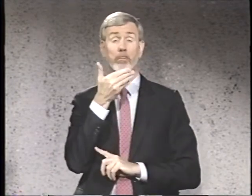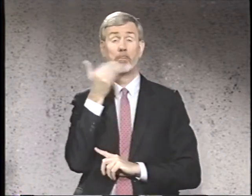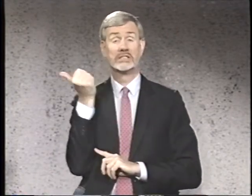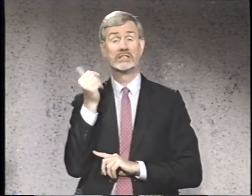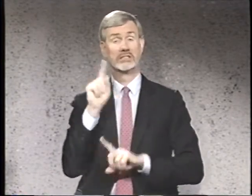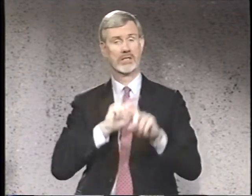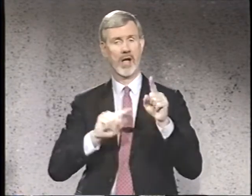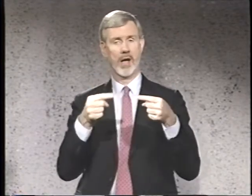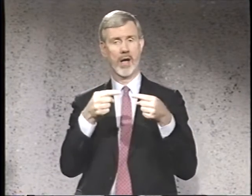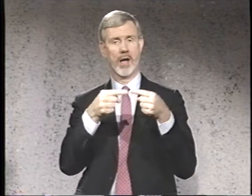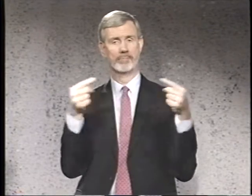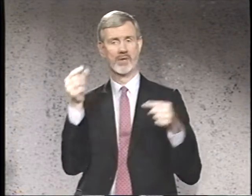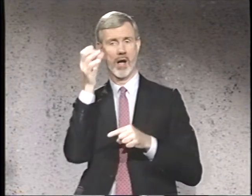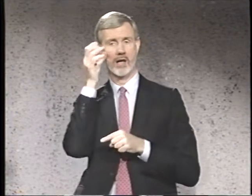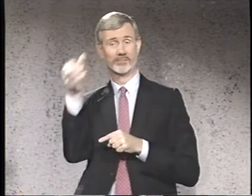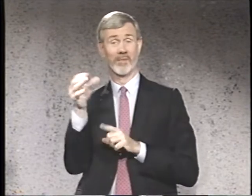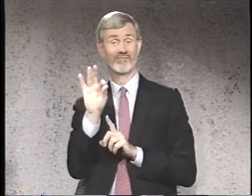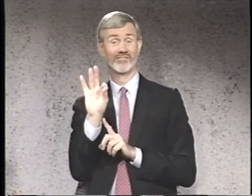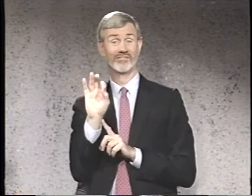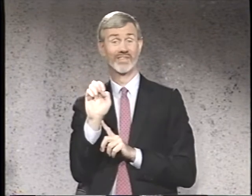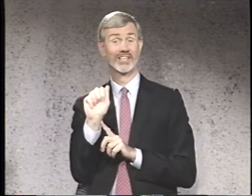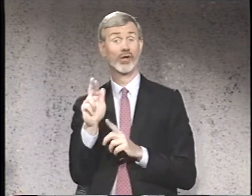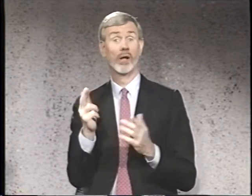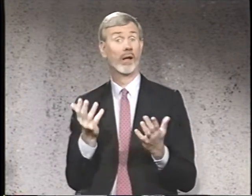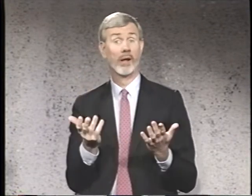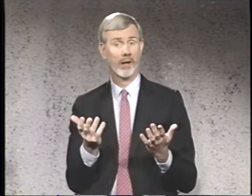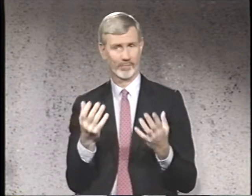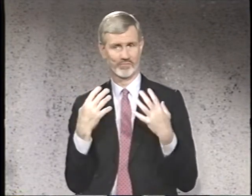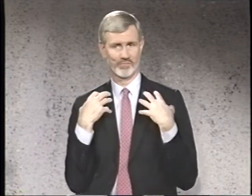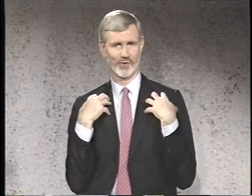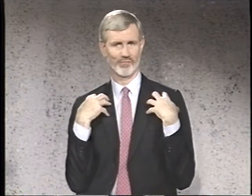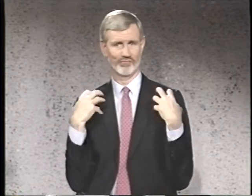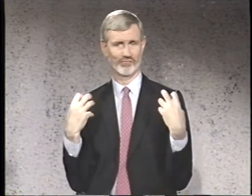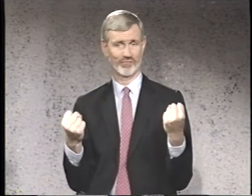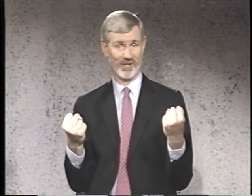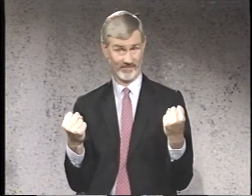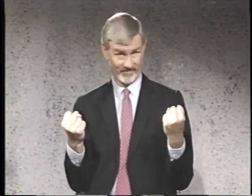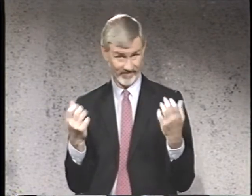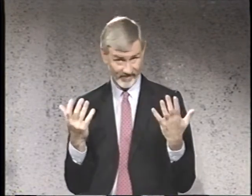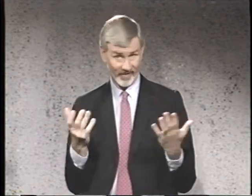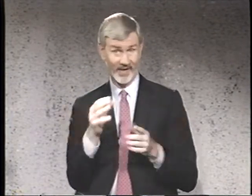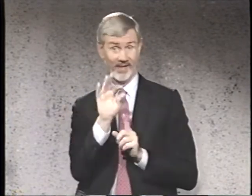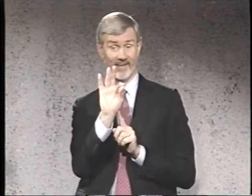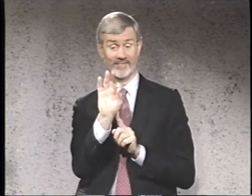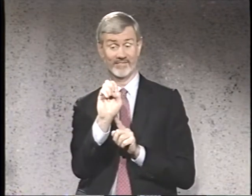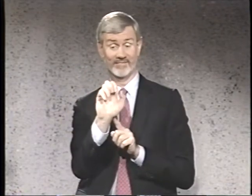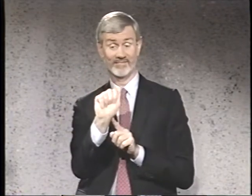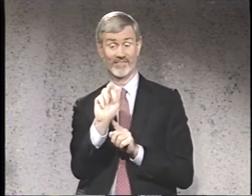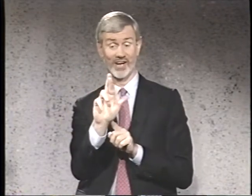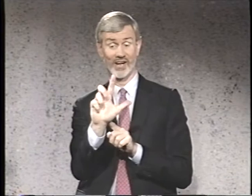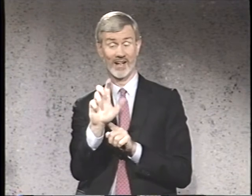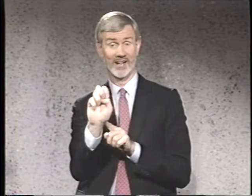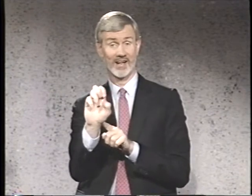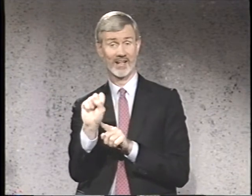better to sign the opposite concept of fear, which is brave, to convey